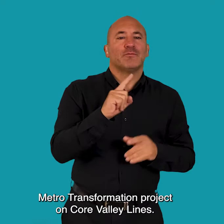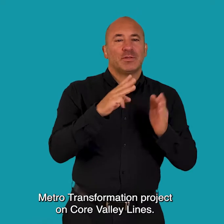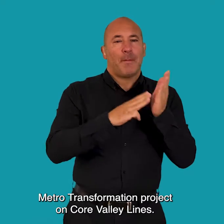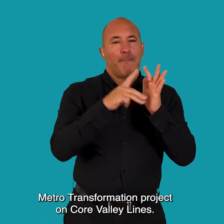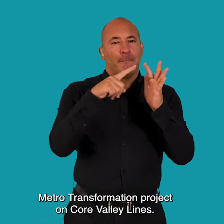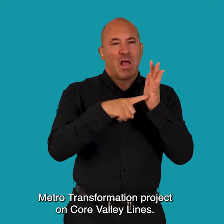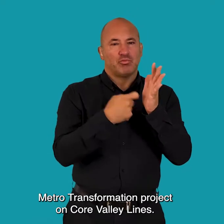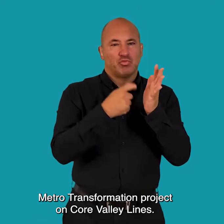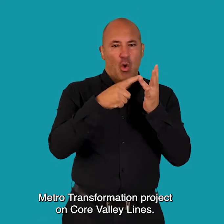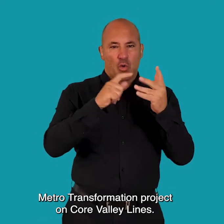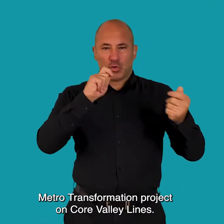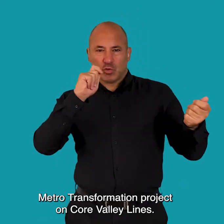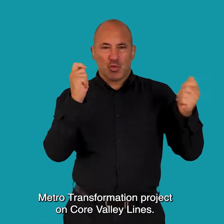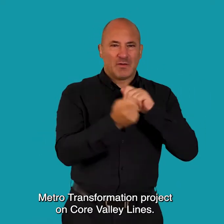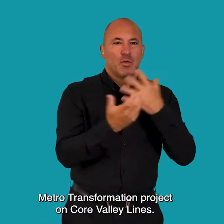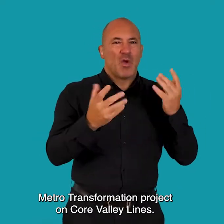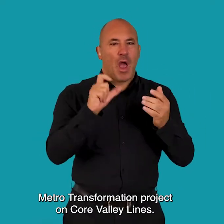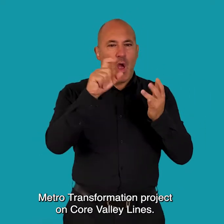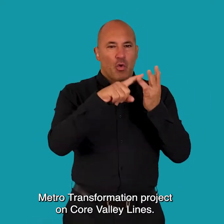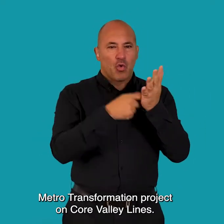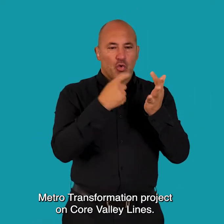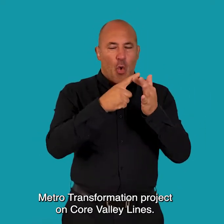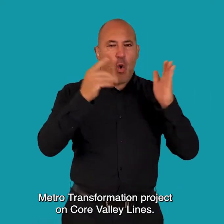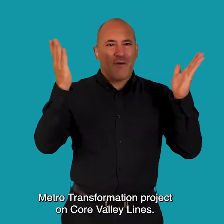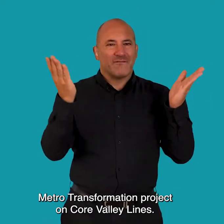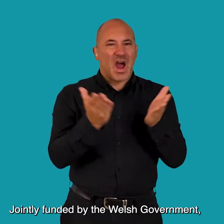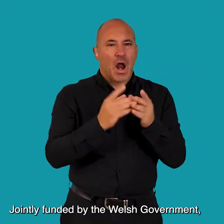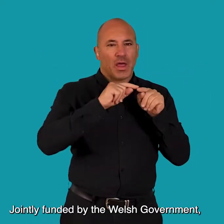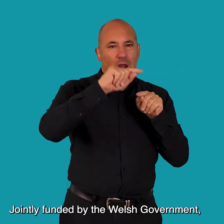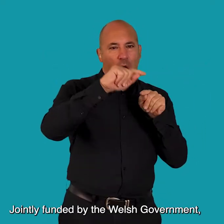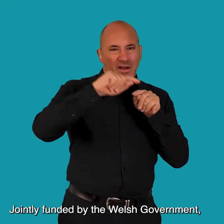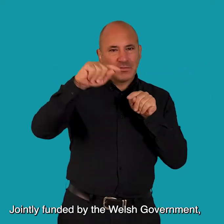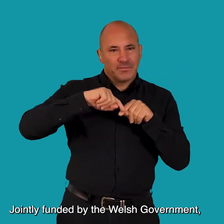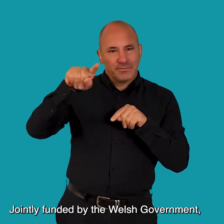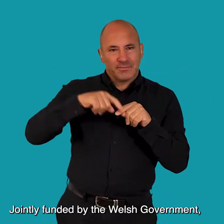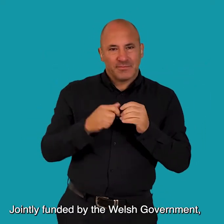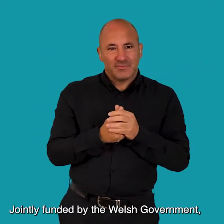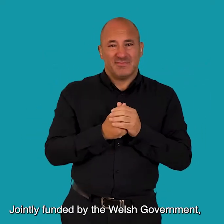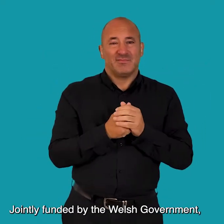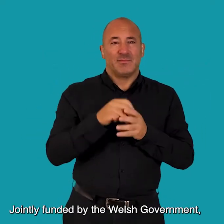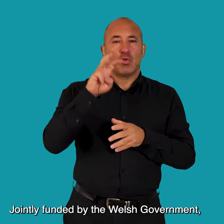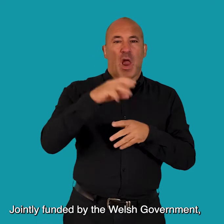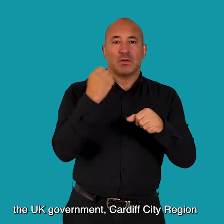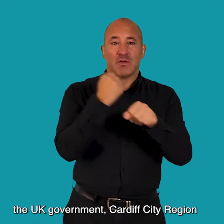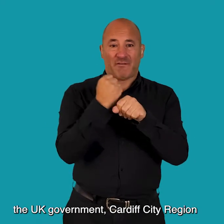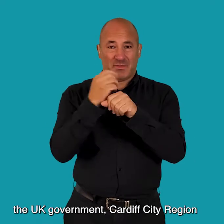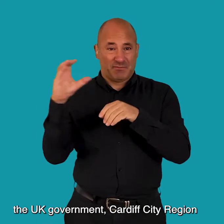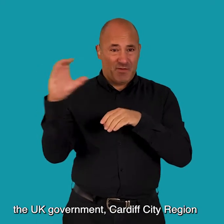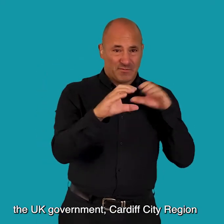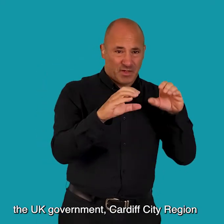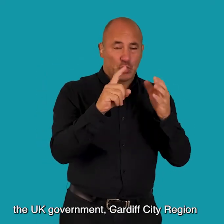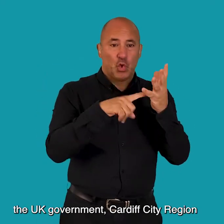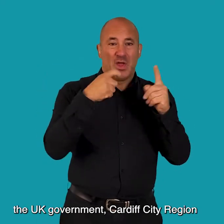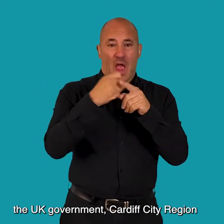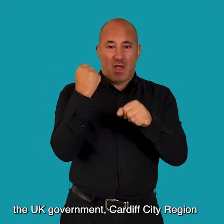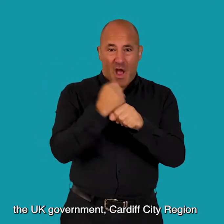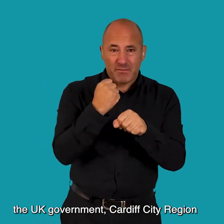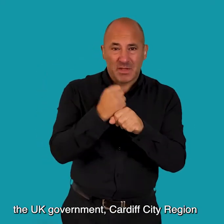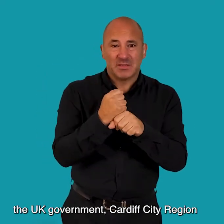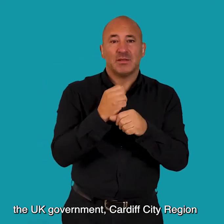transformation project on Core Valley lines, jointly funded by the Welsh Government, the UK Government, Cardiff City Region